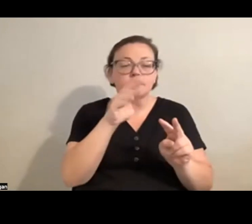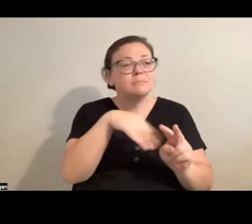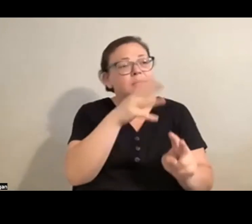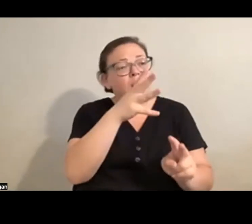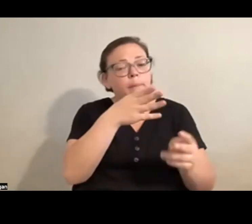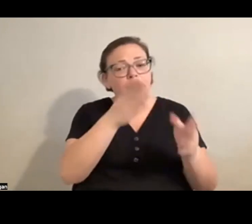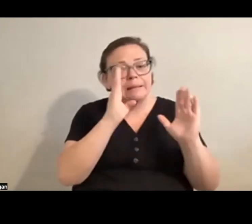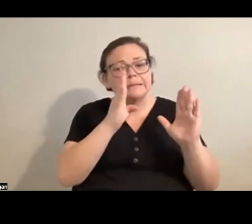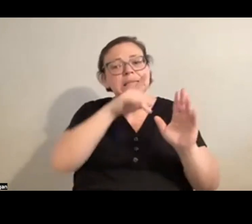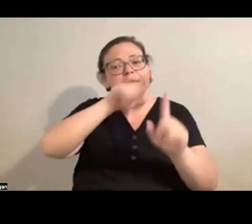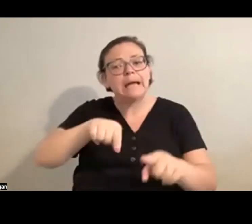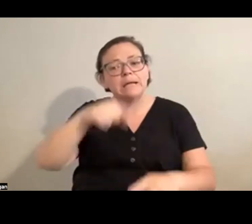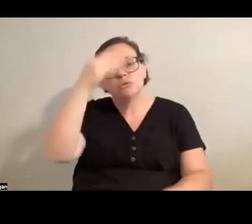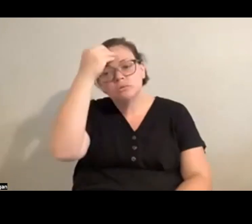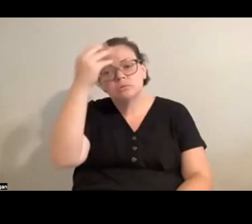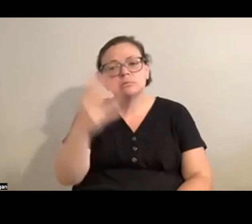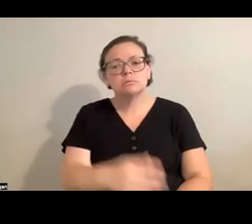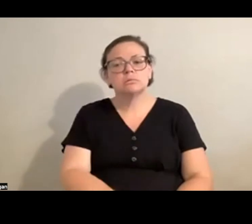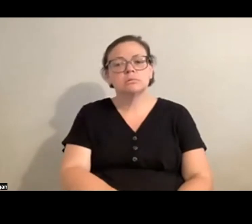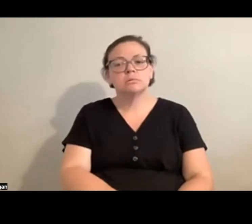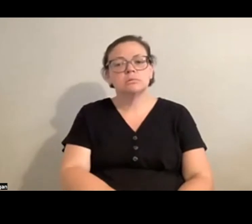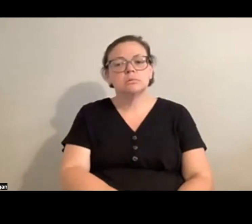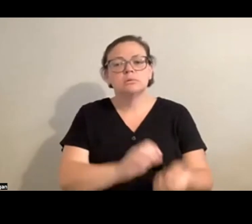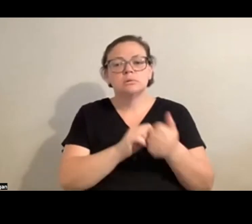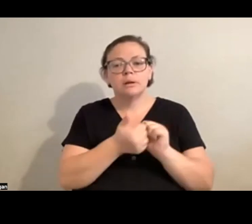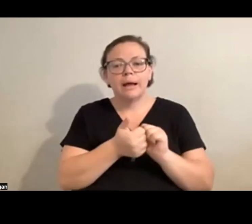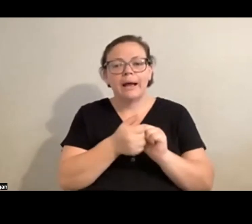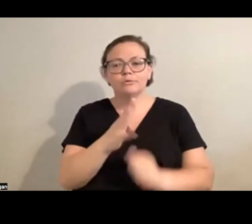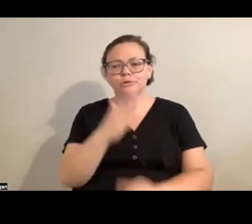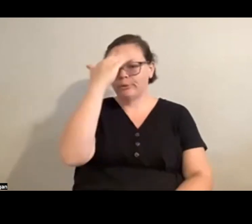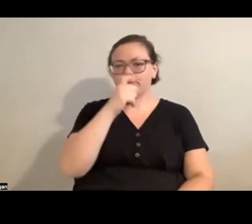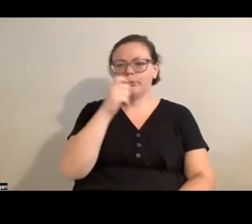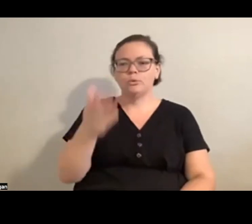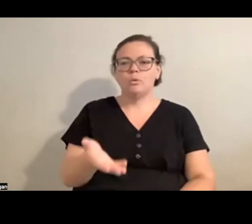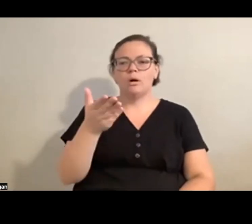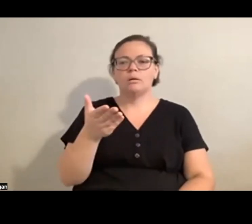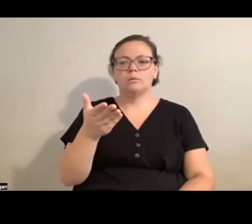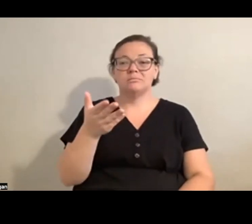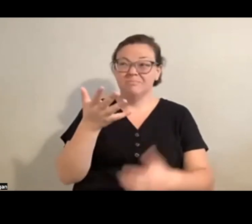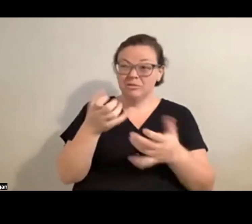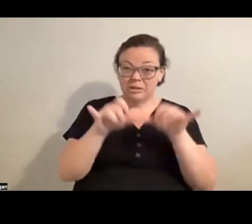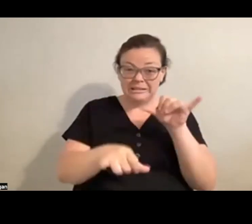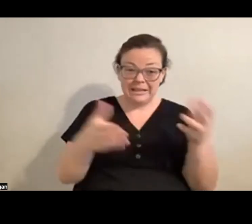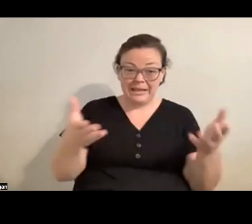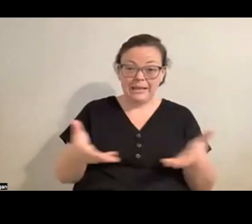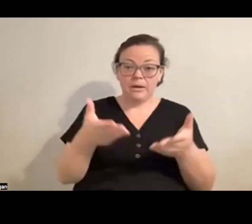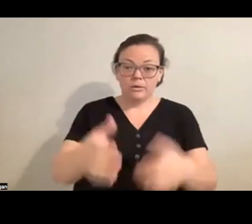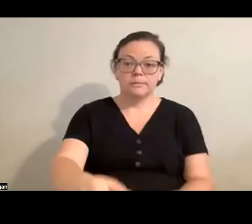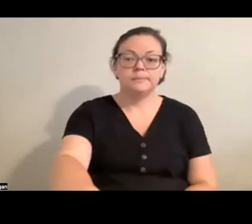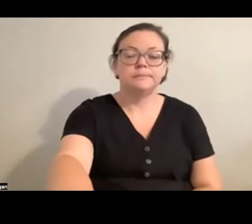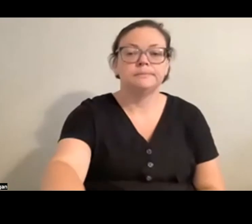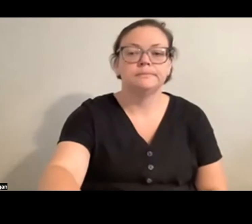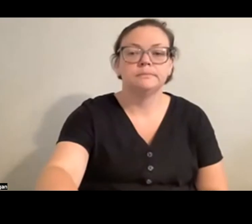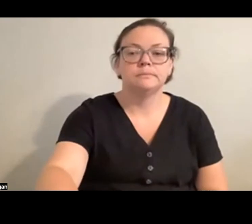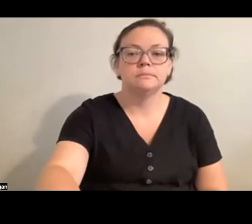listen and answer the man who asked how she came to know you, if she intends to remain here. And